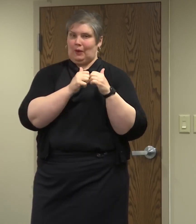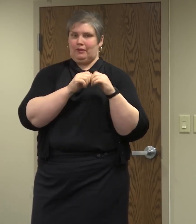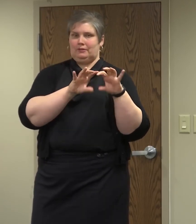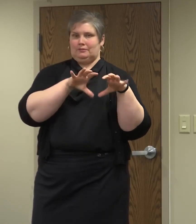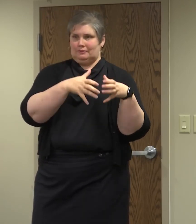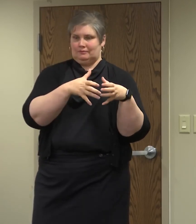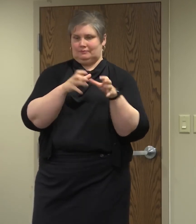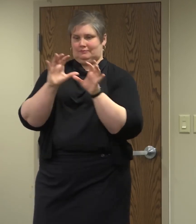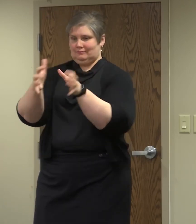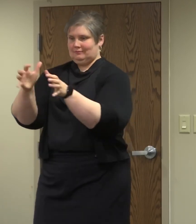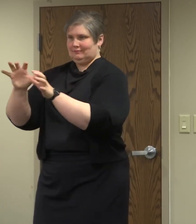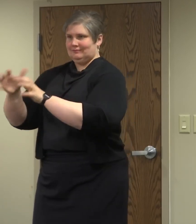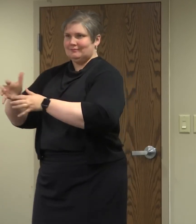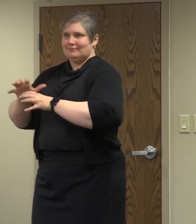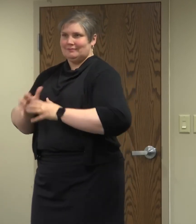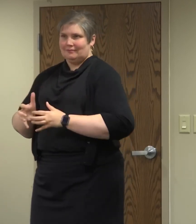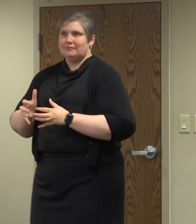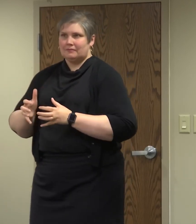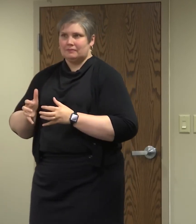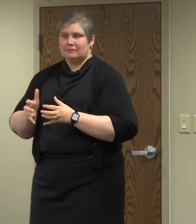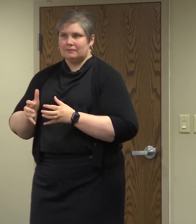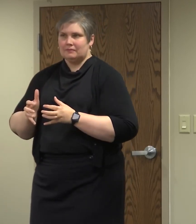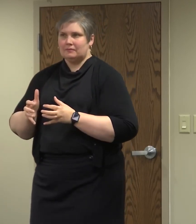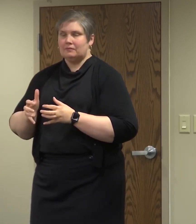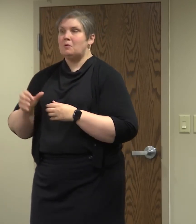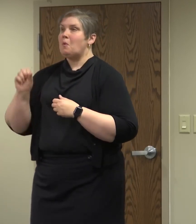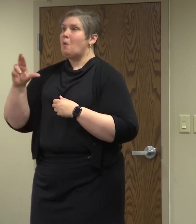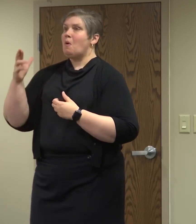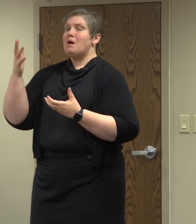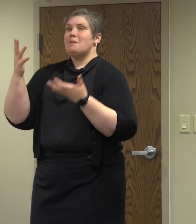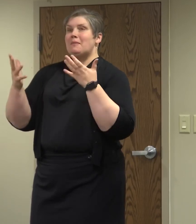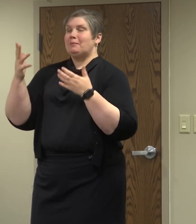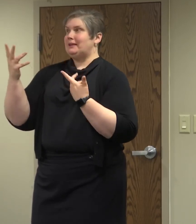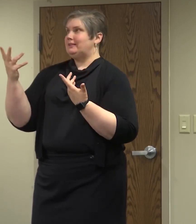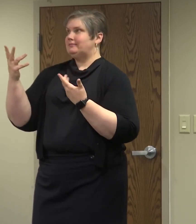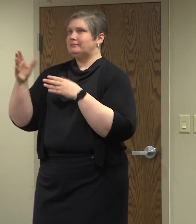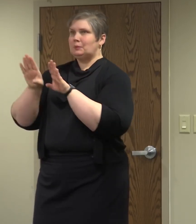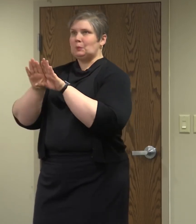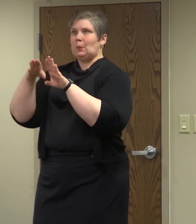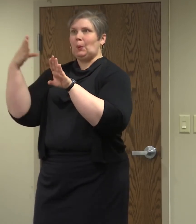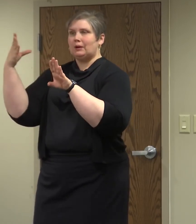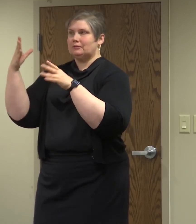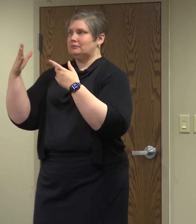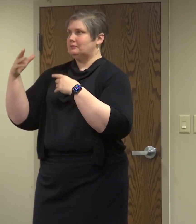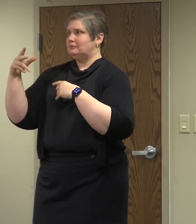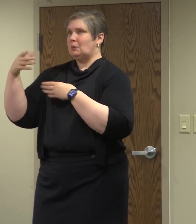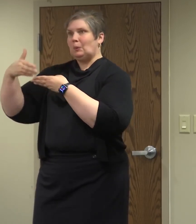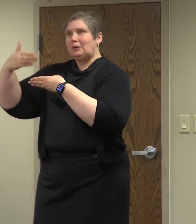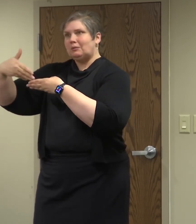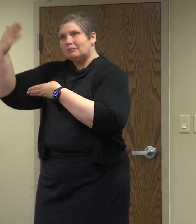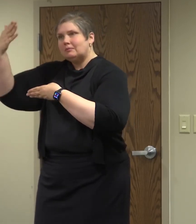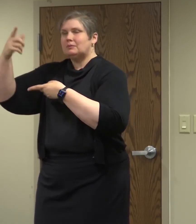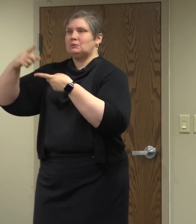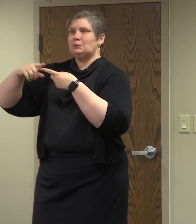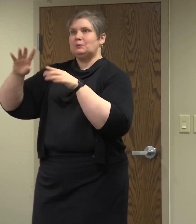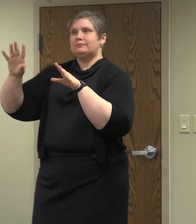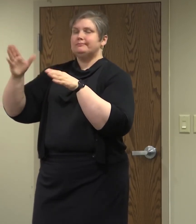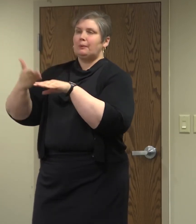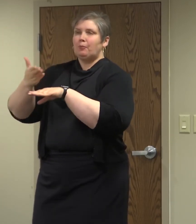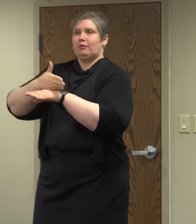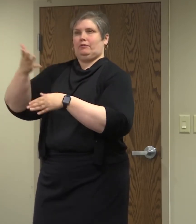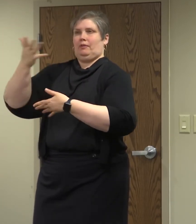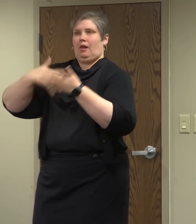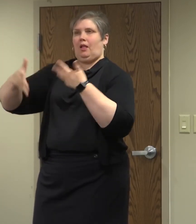is always safer than indoors, so even opening your windows and your porch doors and things like that to increase ventilation.